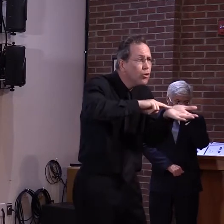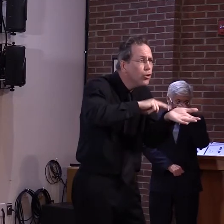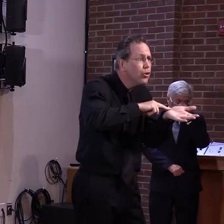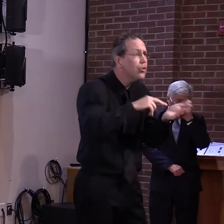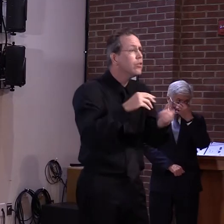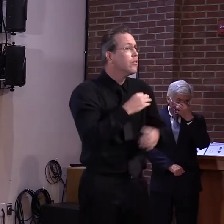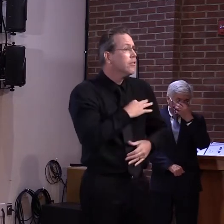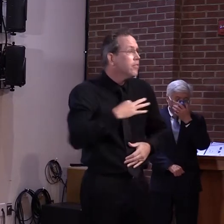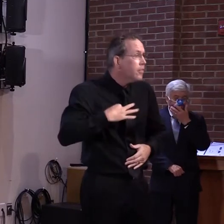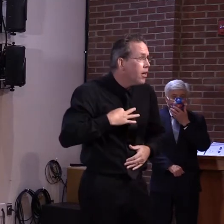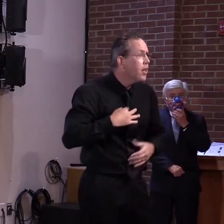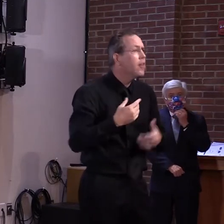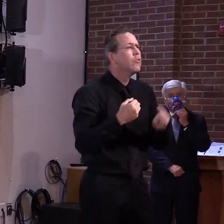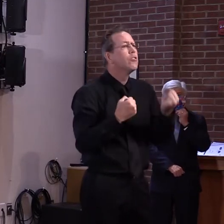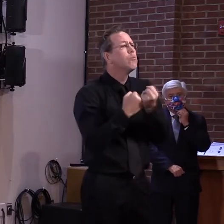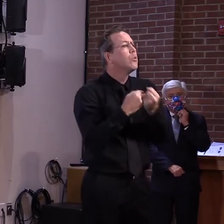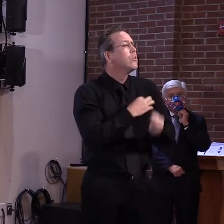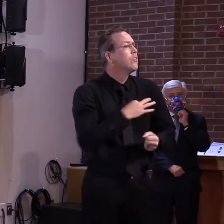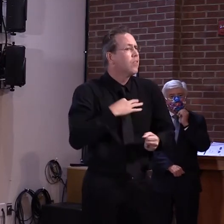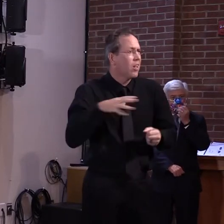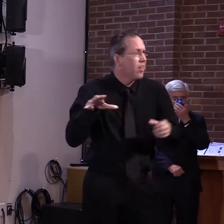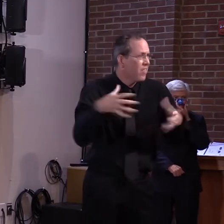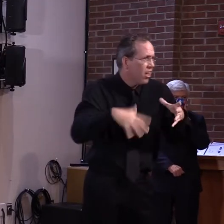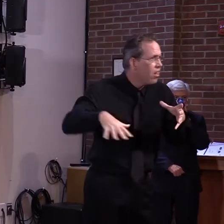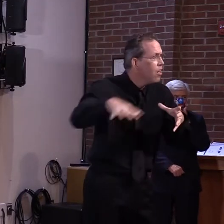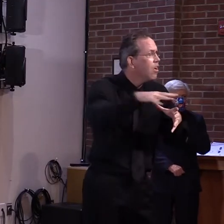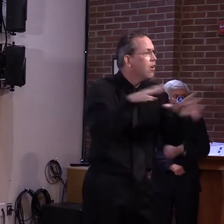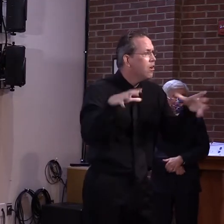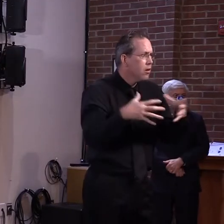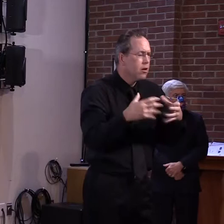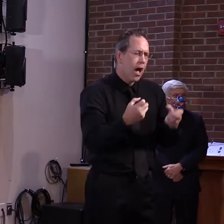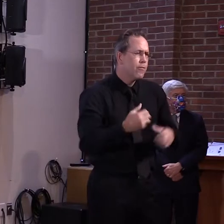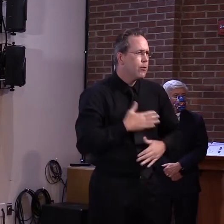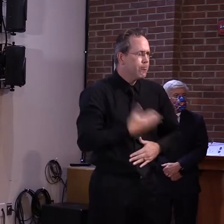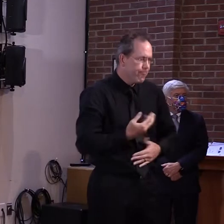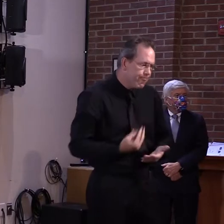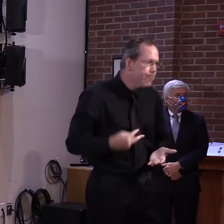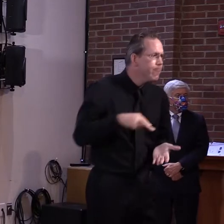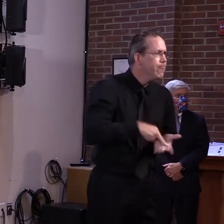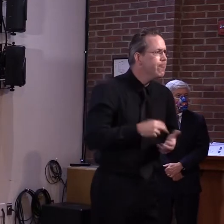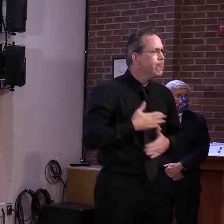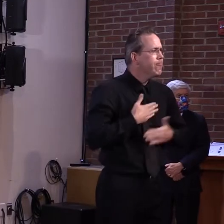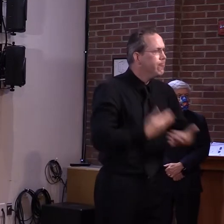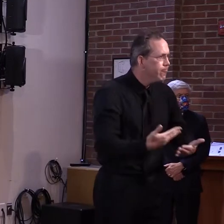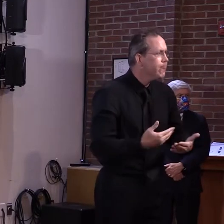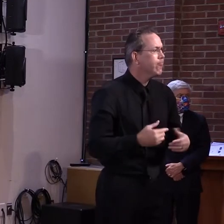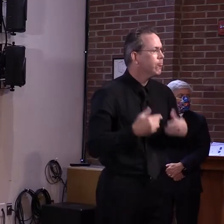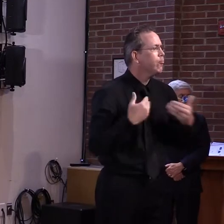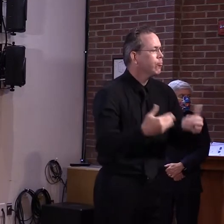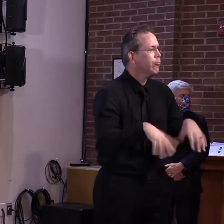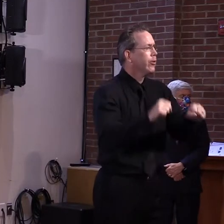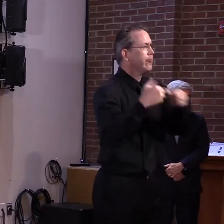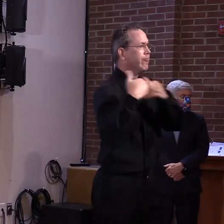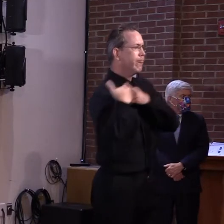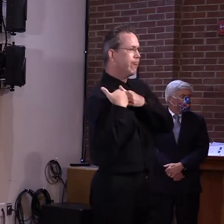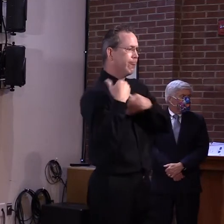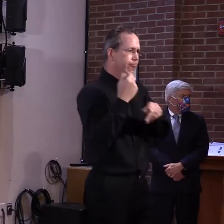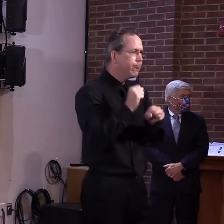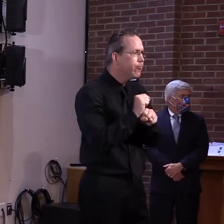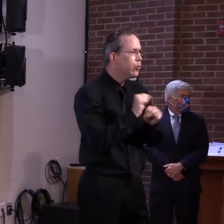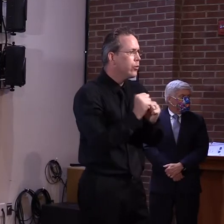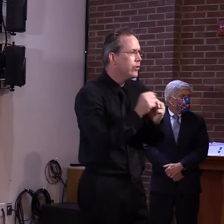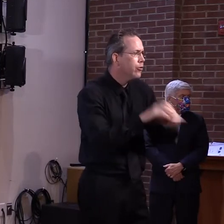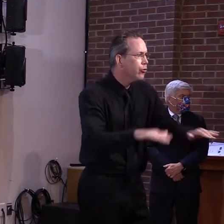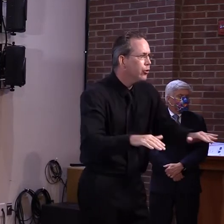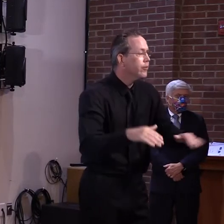staff across the state have stepped up to this incredible time of service to make Tuesday and all the days